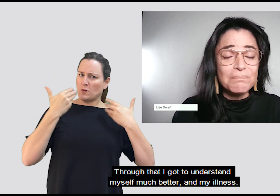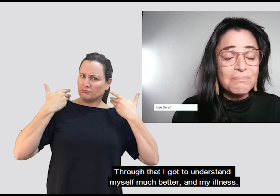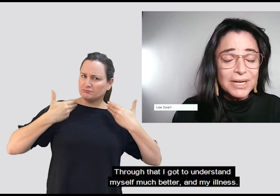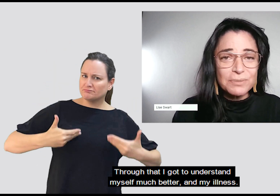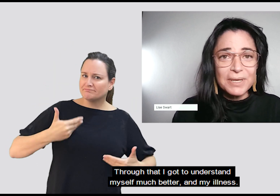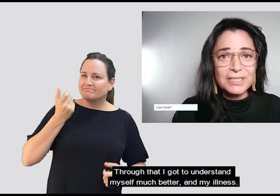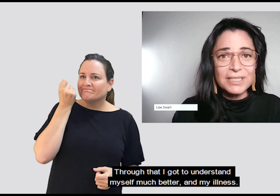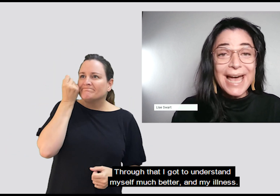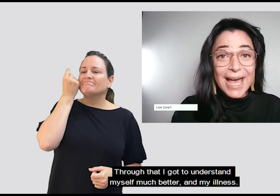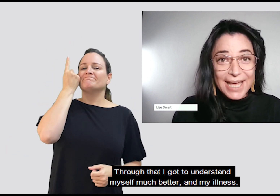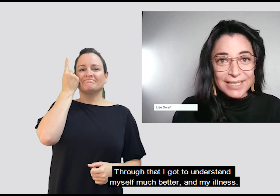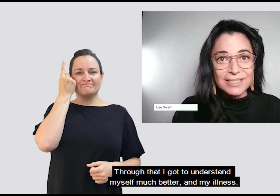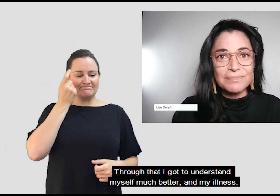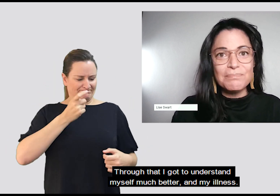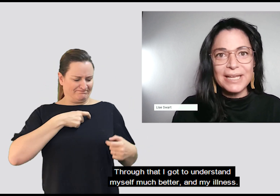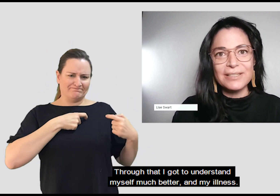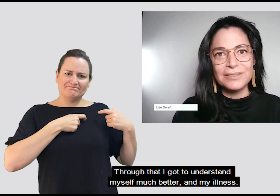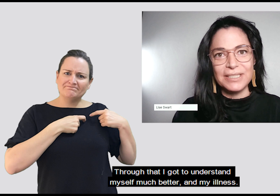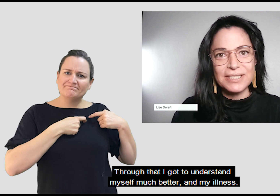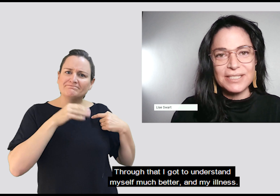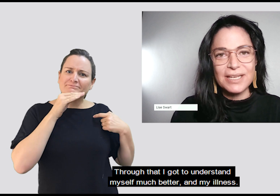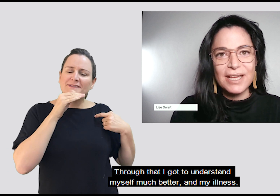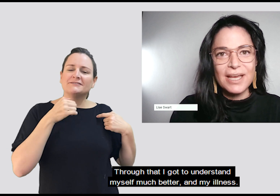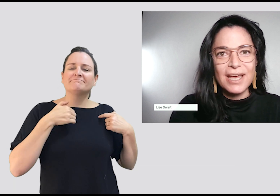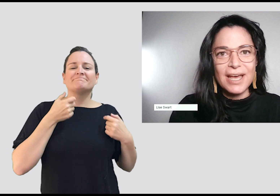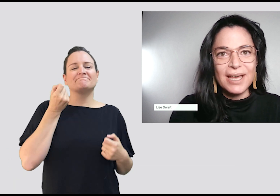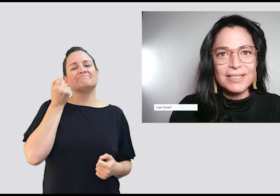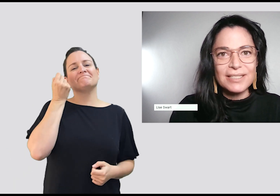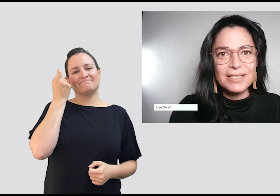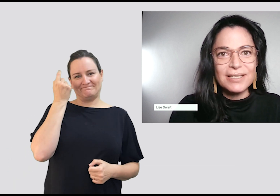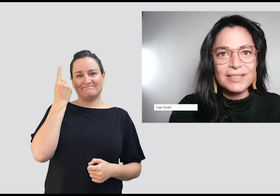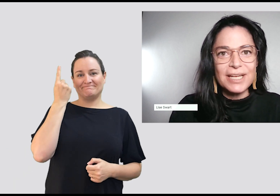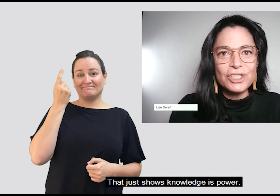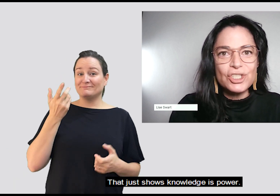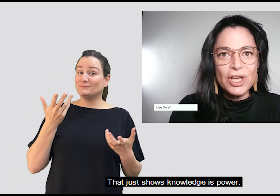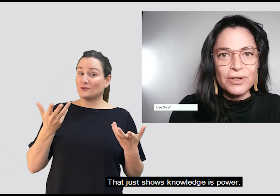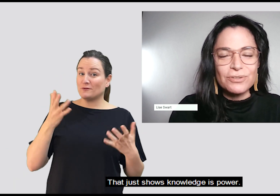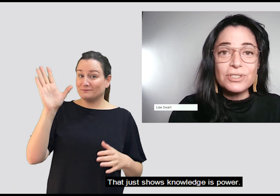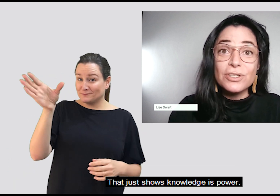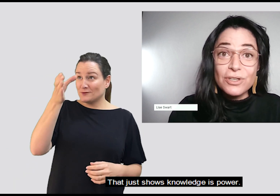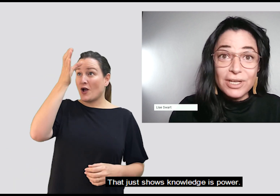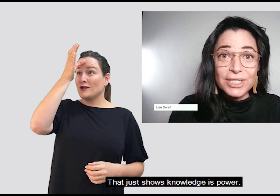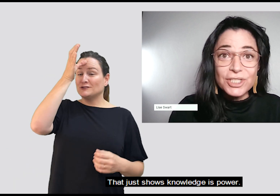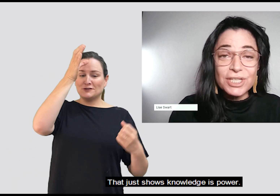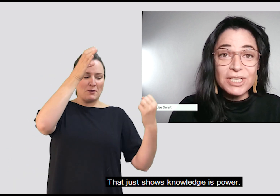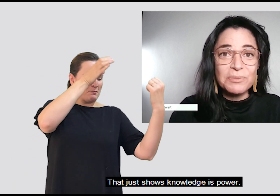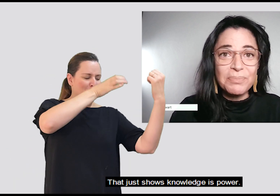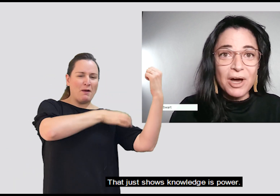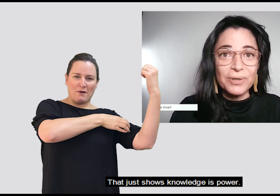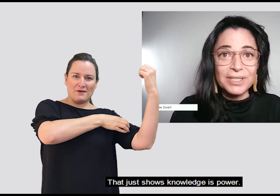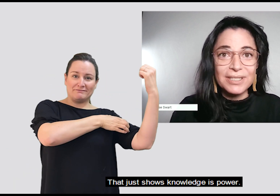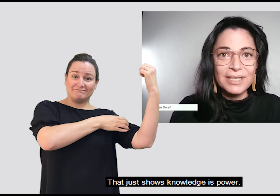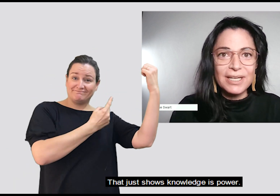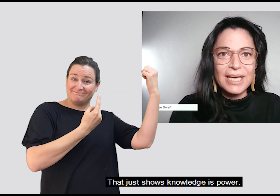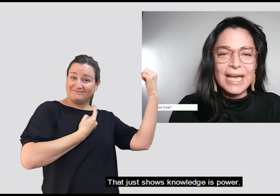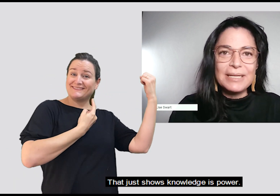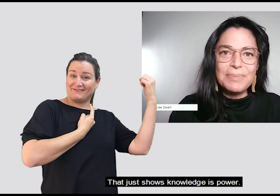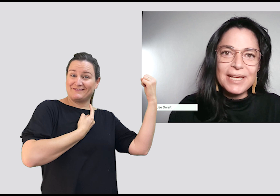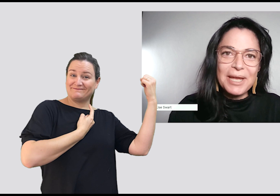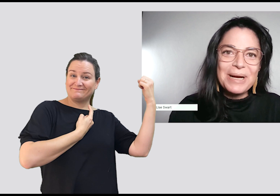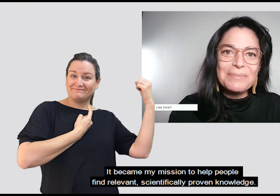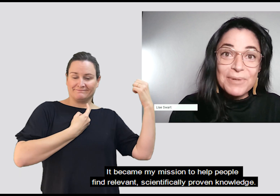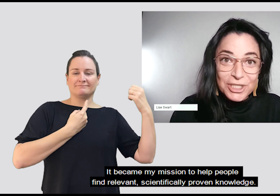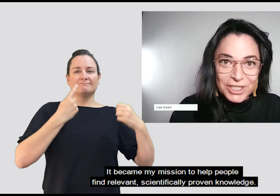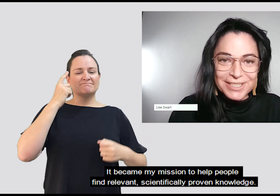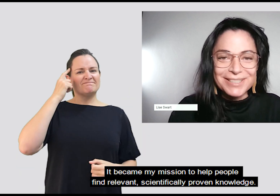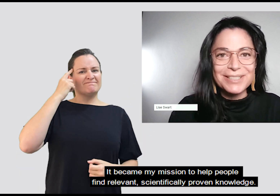myself much better and my illness. And that just shows knowledge is power.